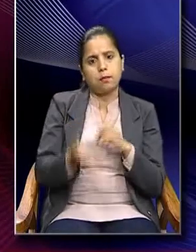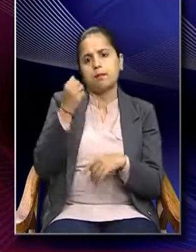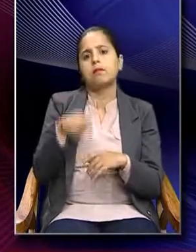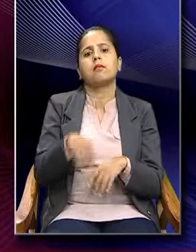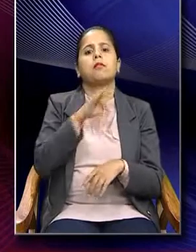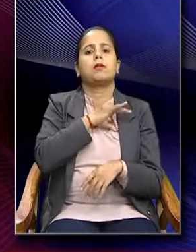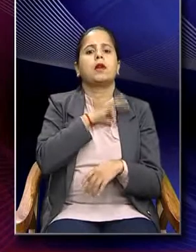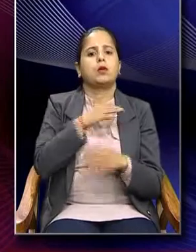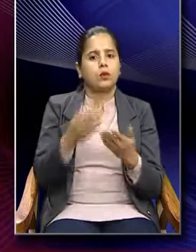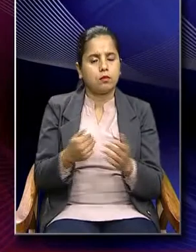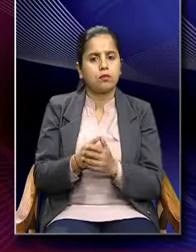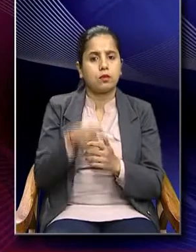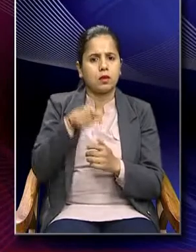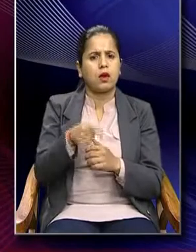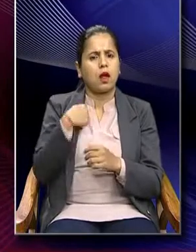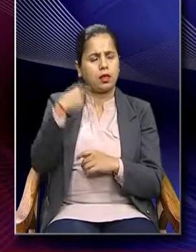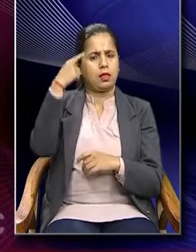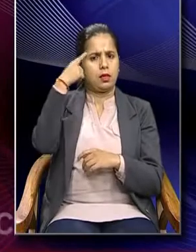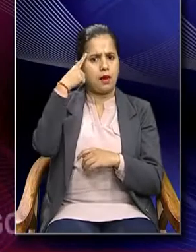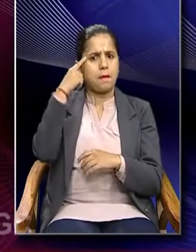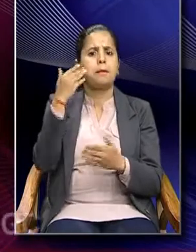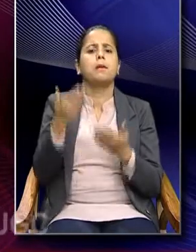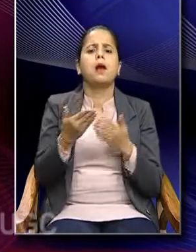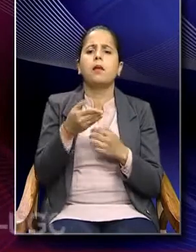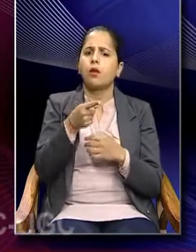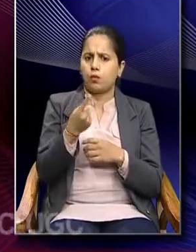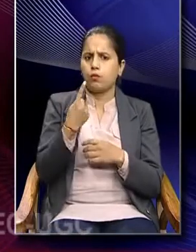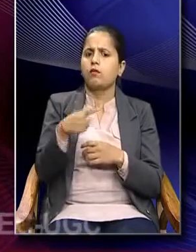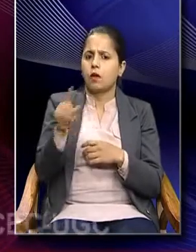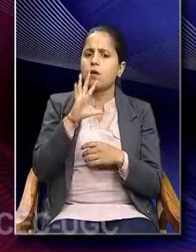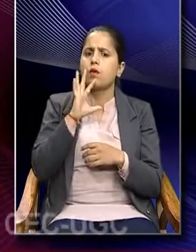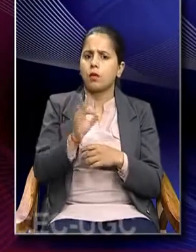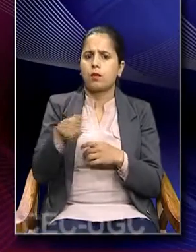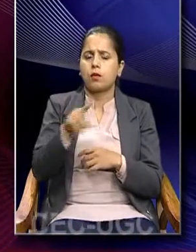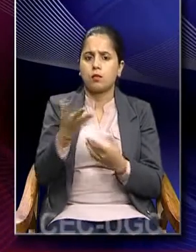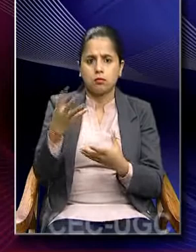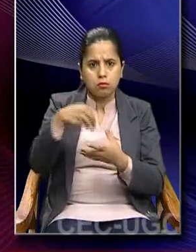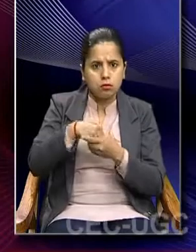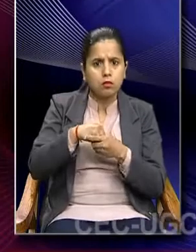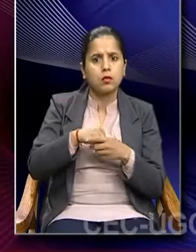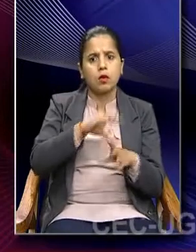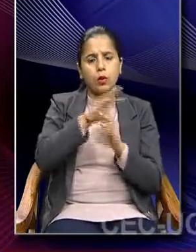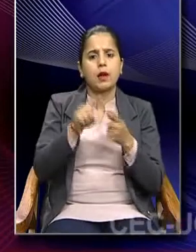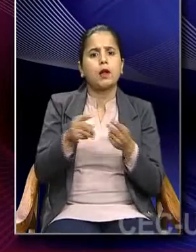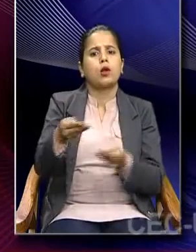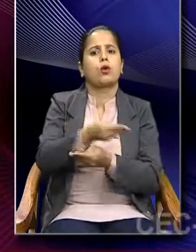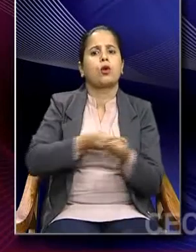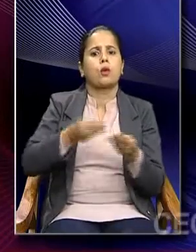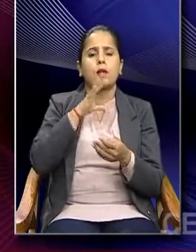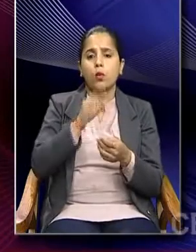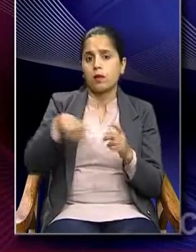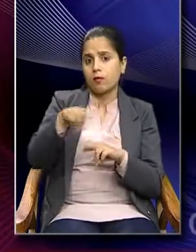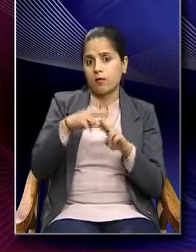it. This assumption may be valid for a well-integrated, economically fluid